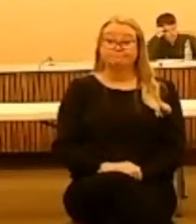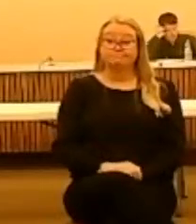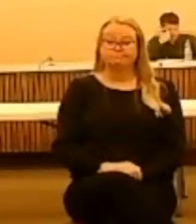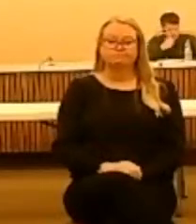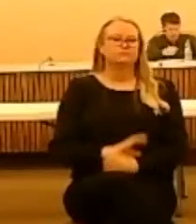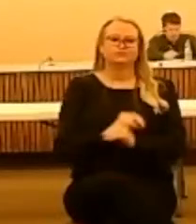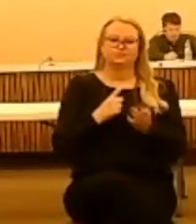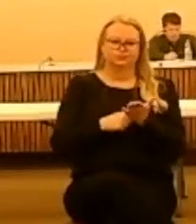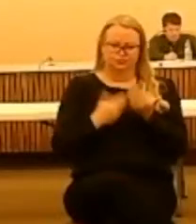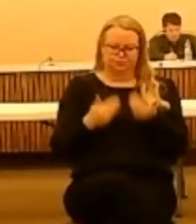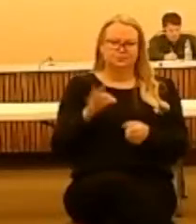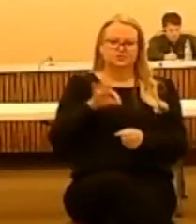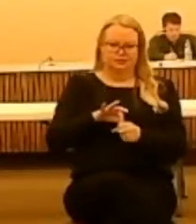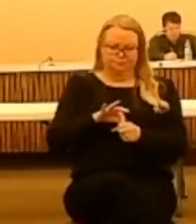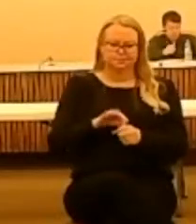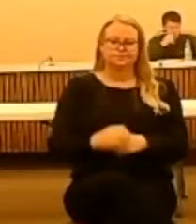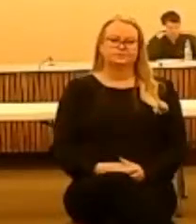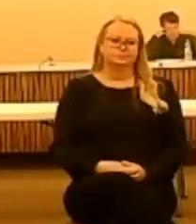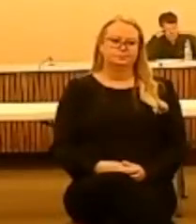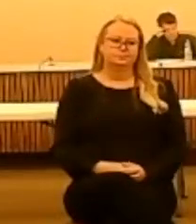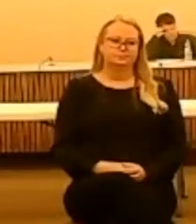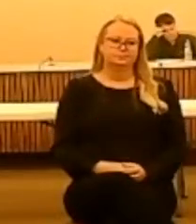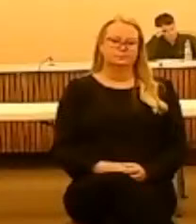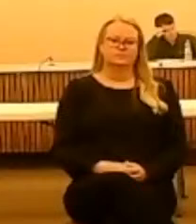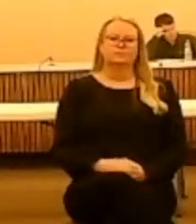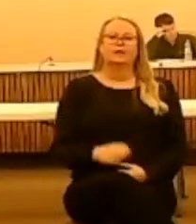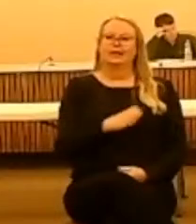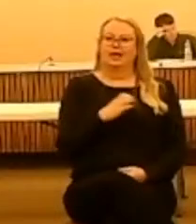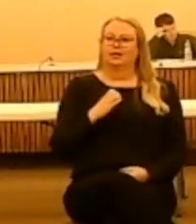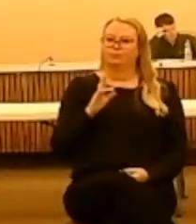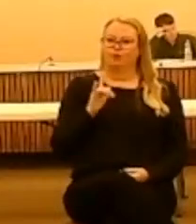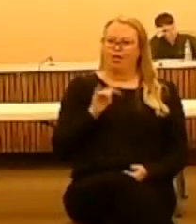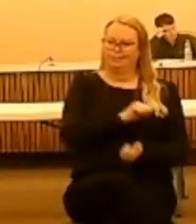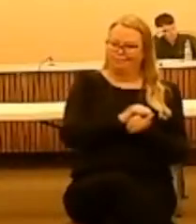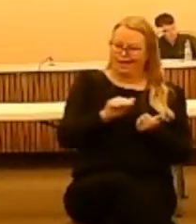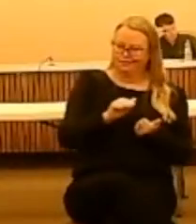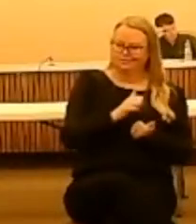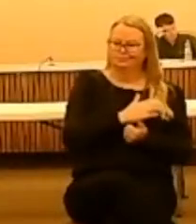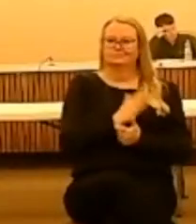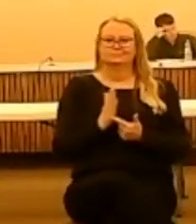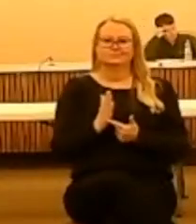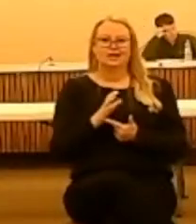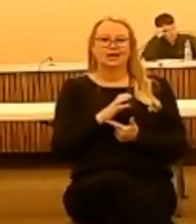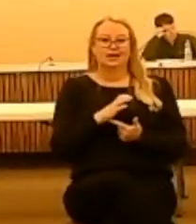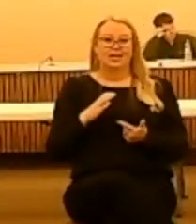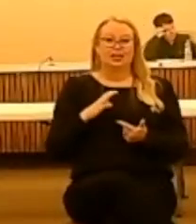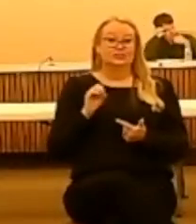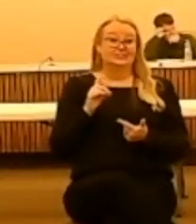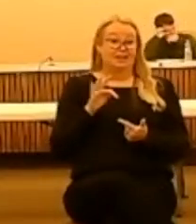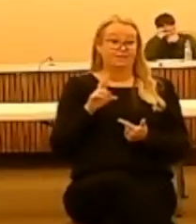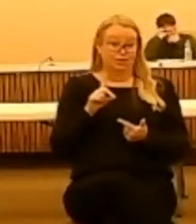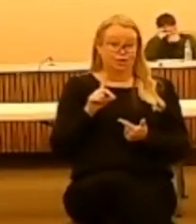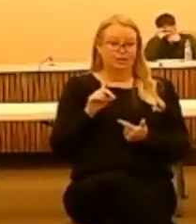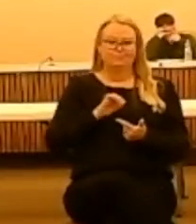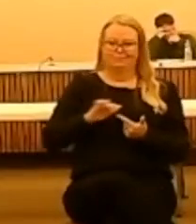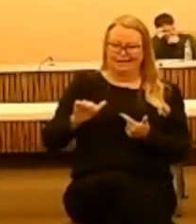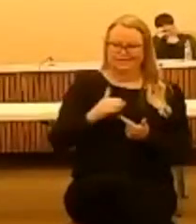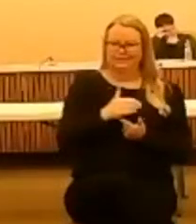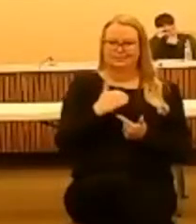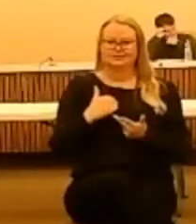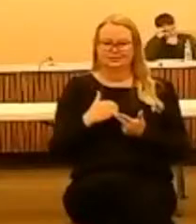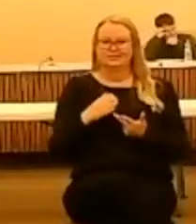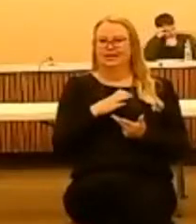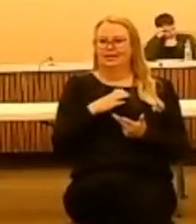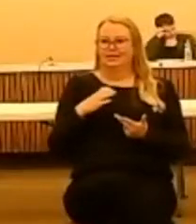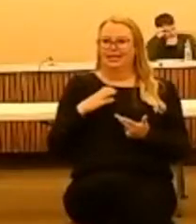Hearing none, please call the roll. Councilmember Barley, Aye. Councilmember Stafford, Aye.